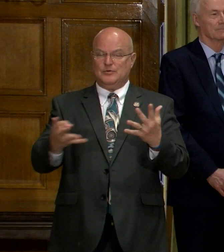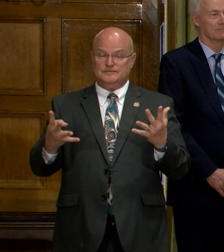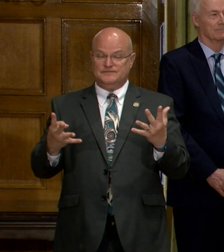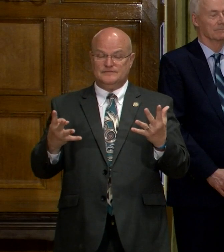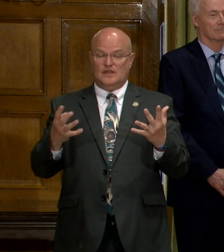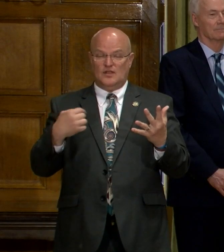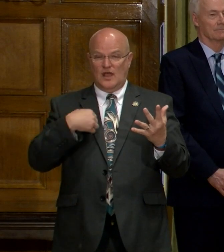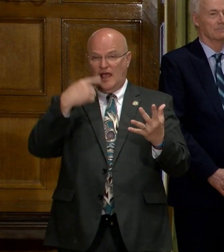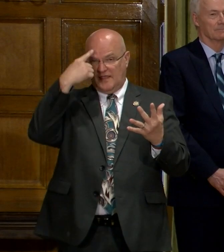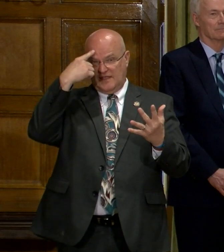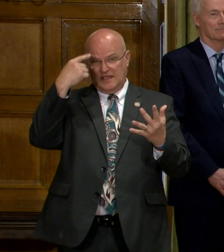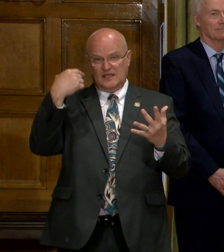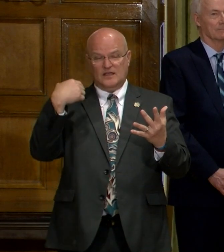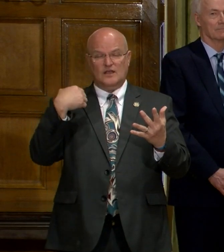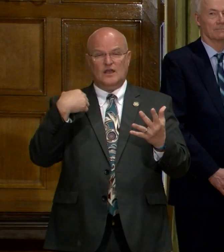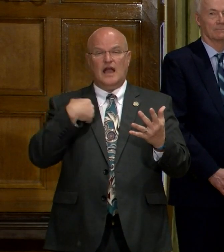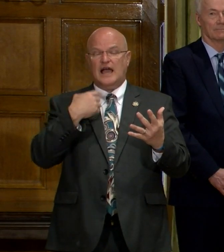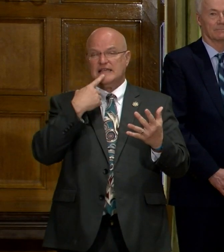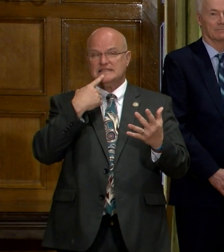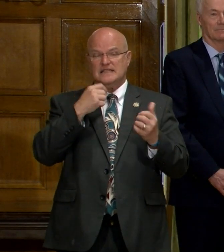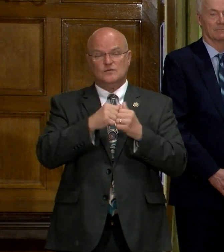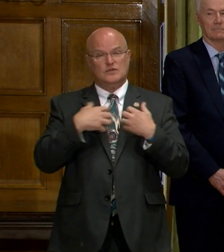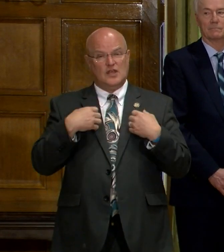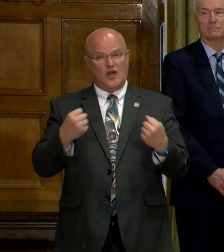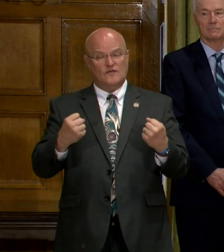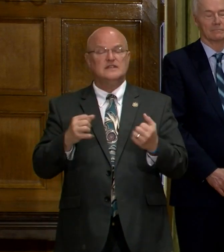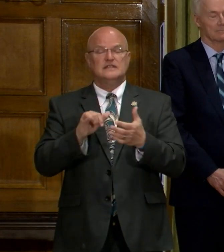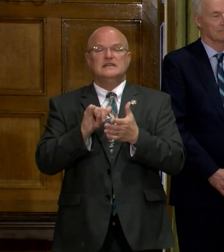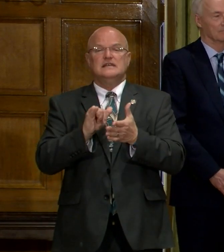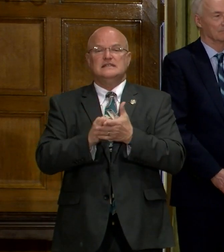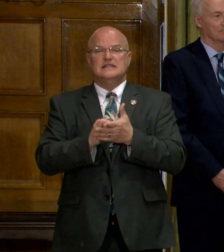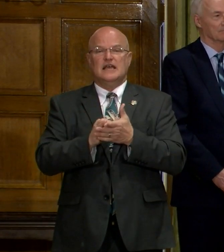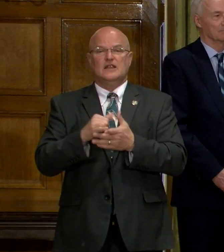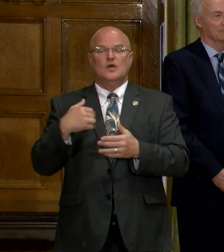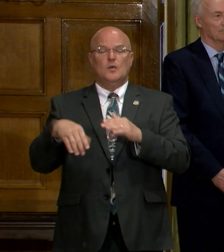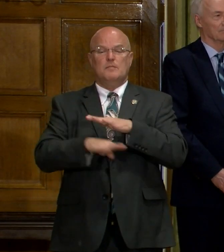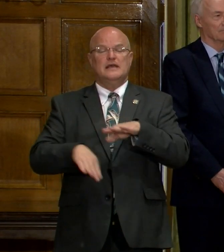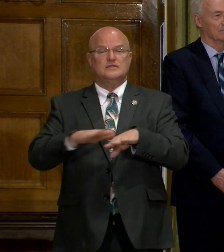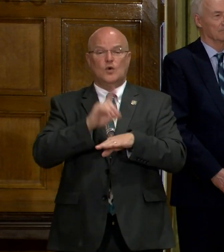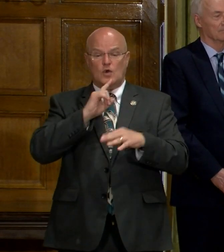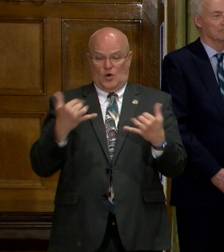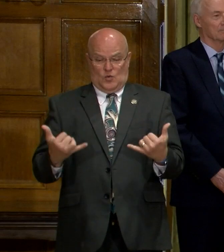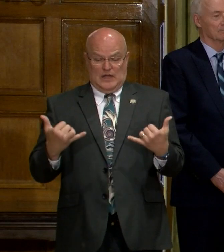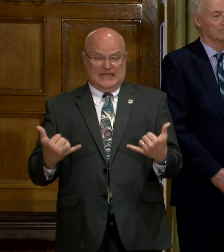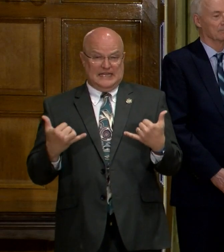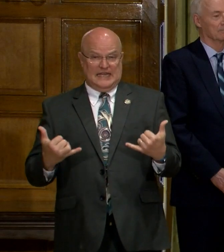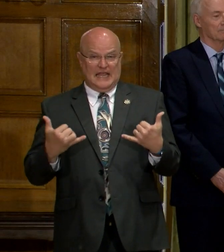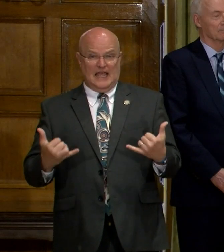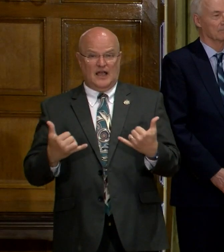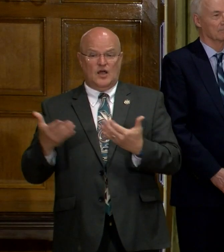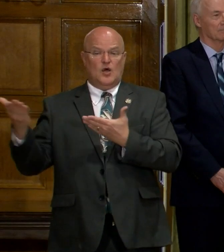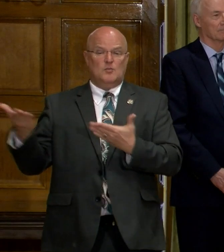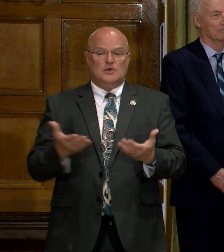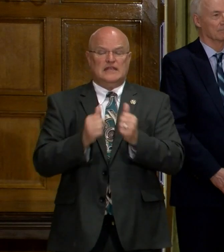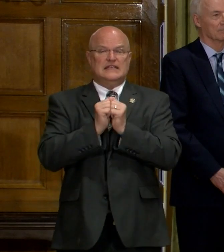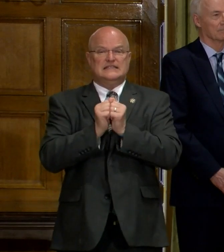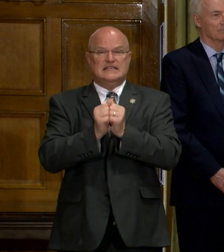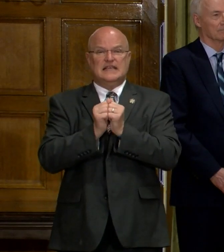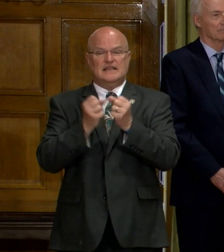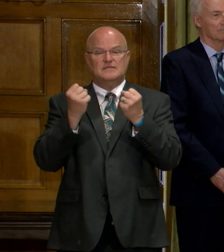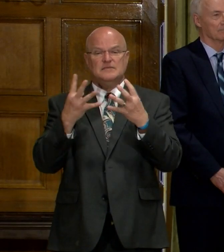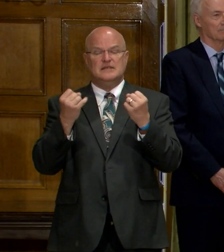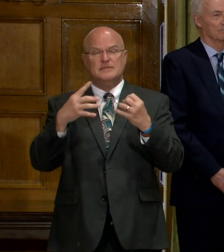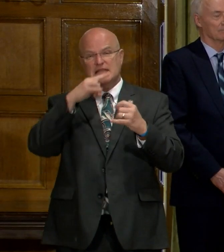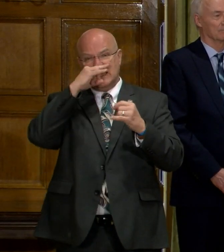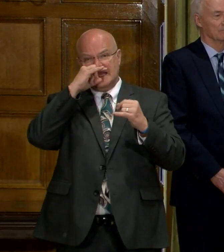but I think I can say with confidence that based on where we are right now, bringing together a bunch